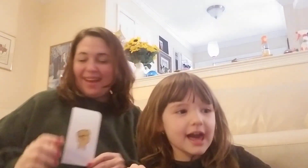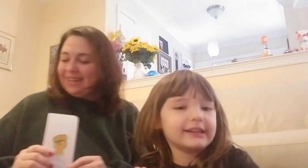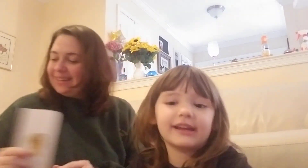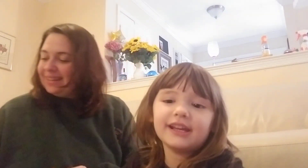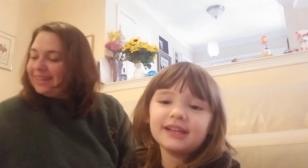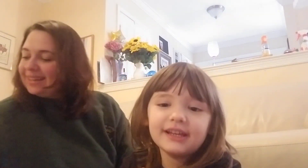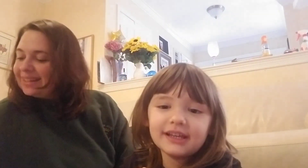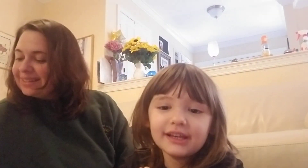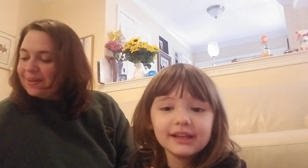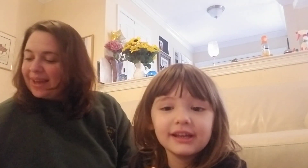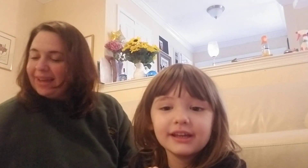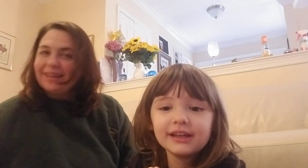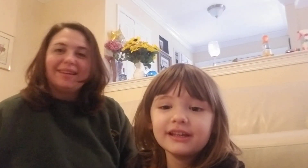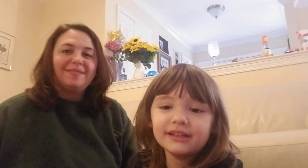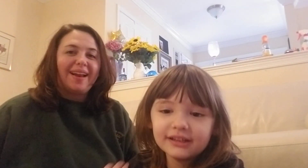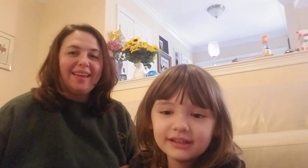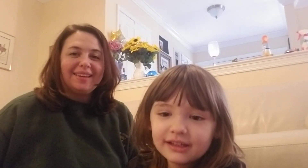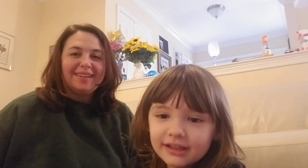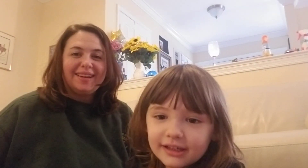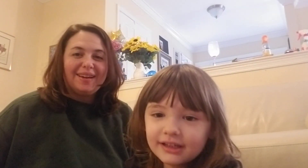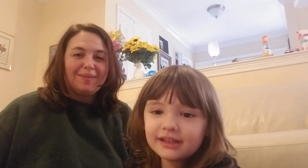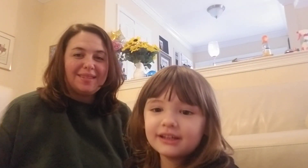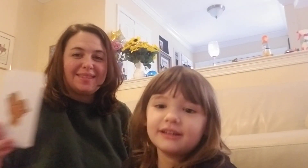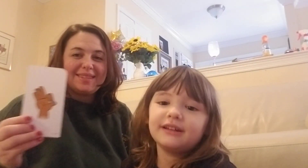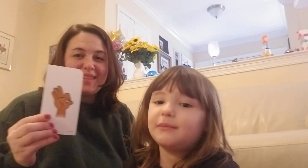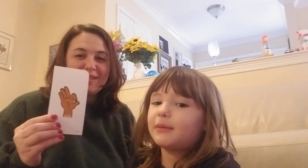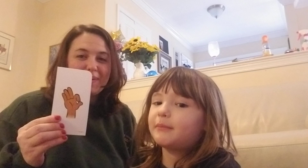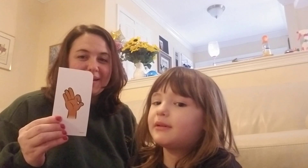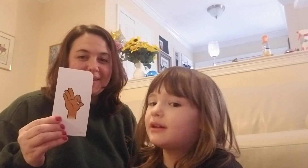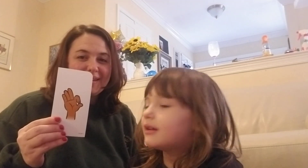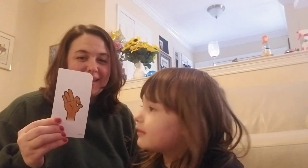Belly. It's okay. Ready? What's this one?